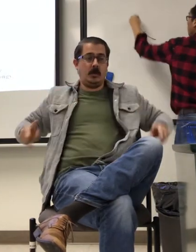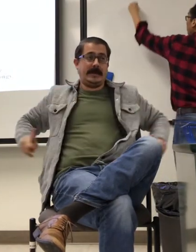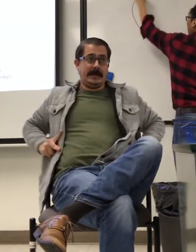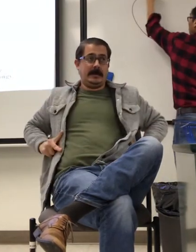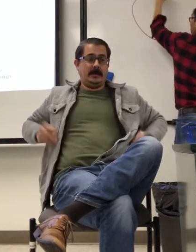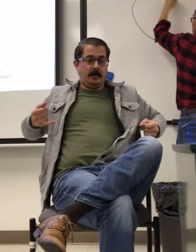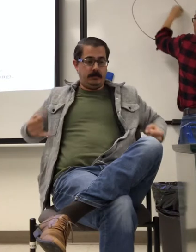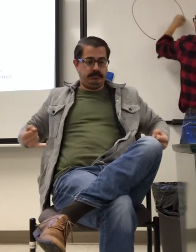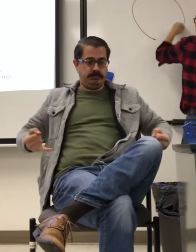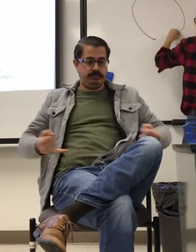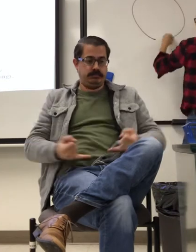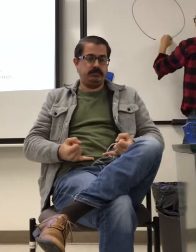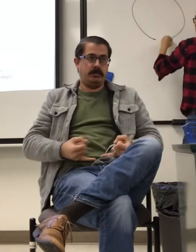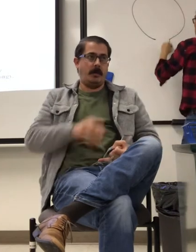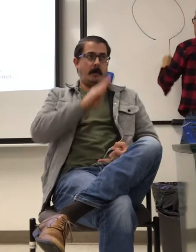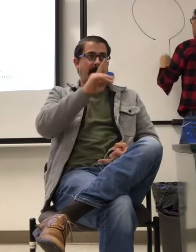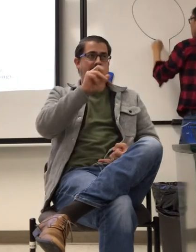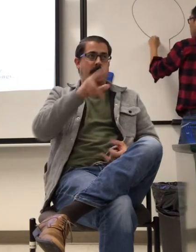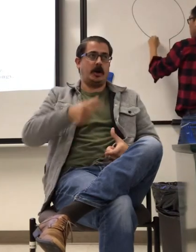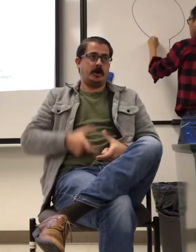first. Big old bladder. Here's